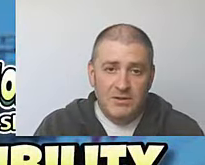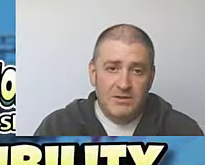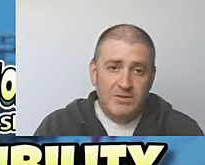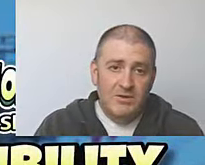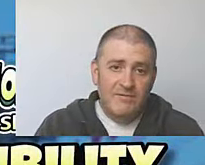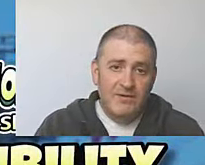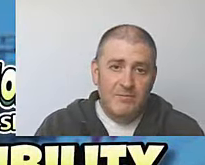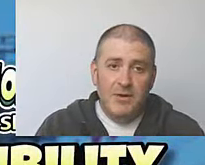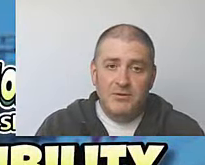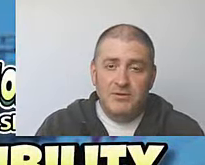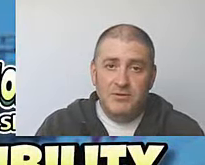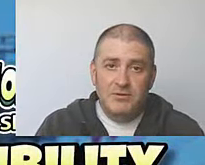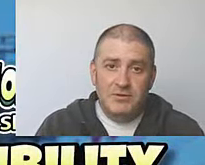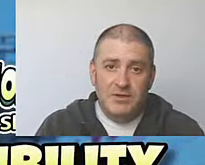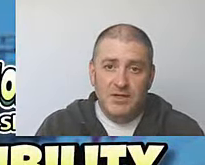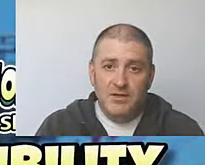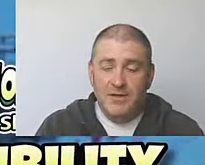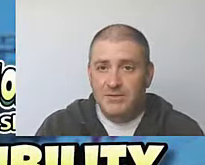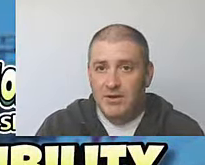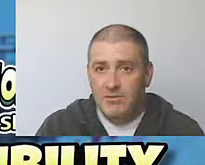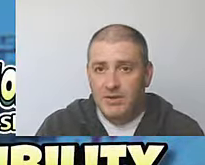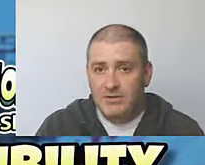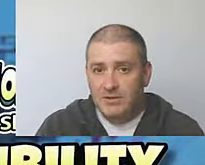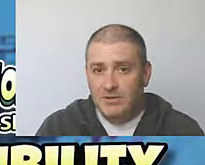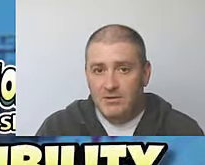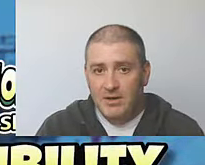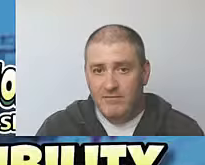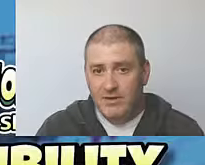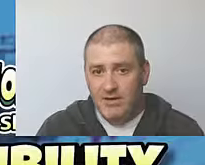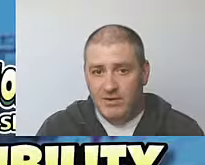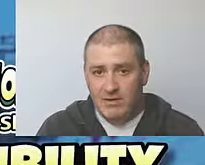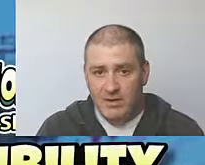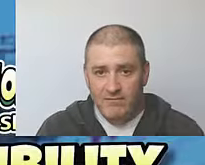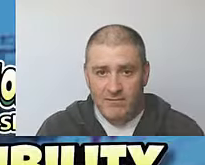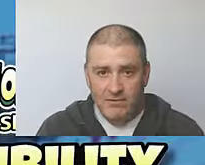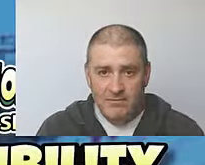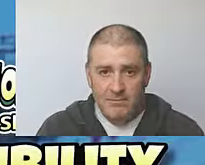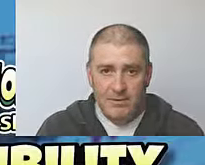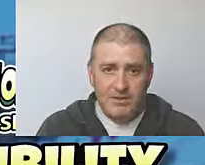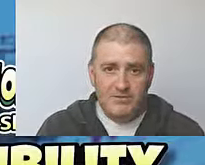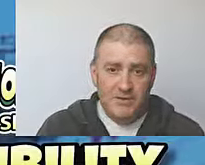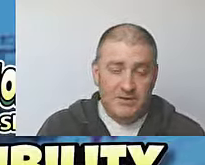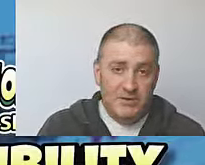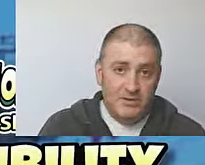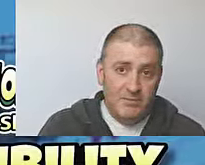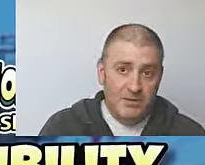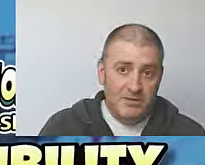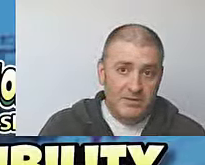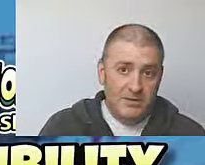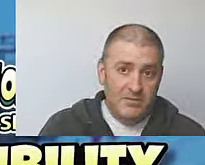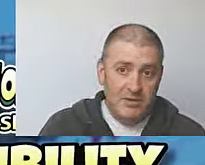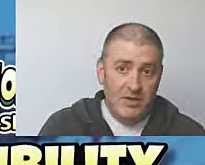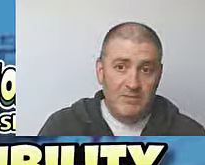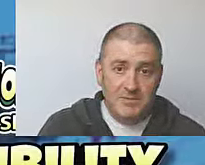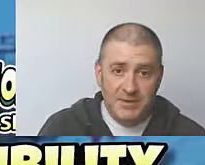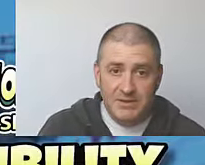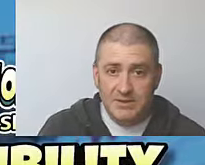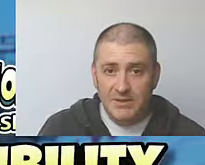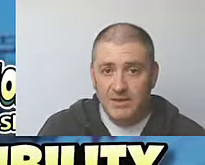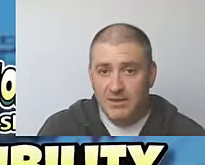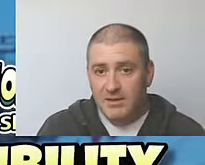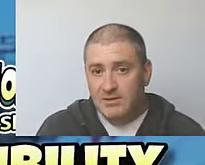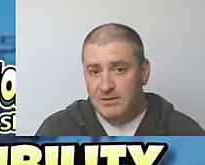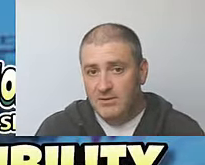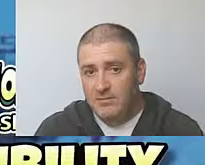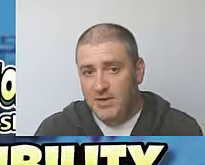Lots and lots of post-launch incremental upgrades too, covering everything from Plants vs. Zombies new game speed